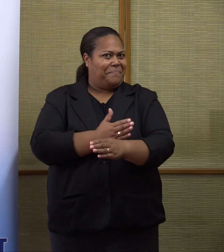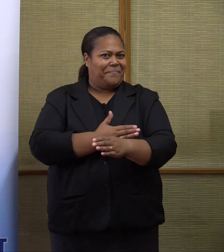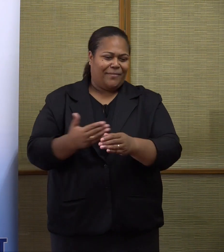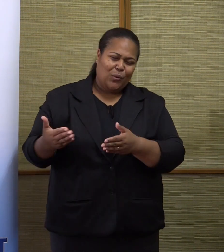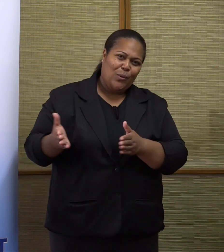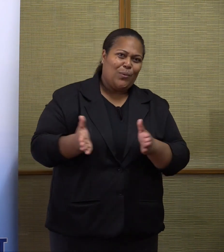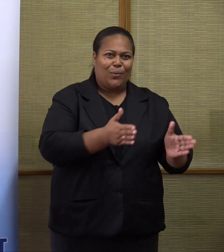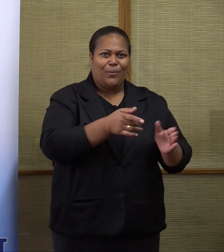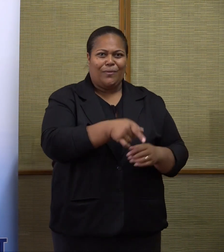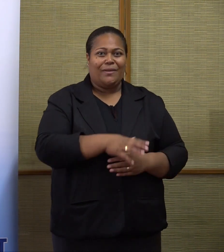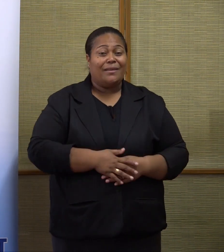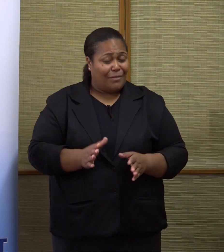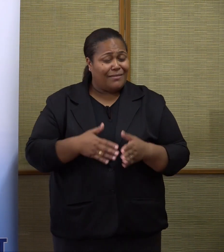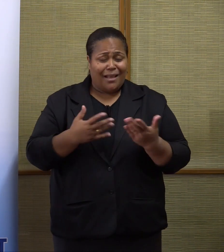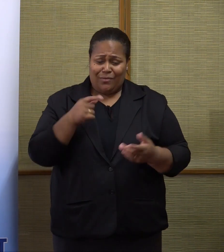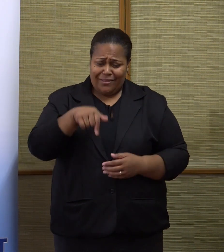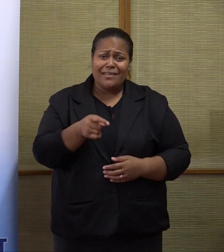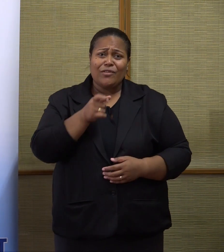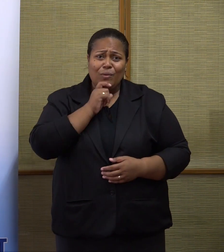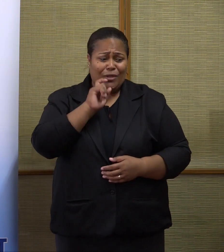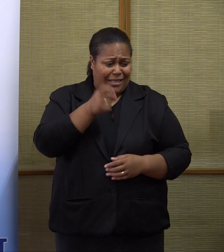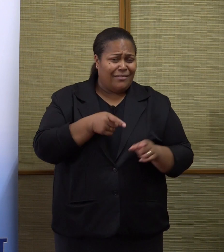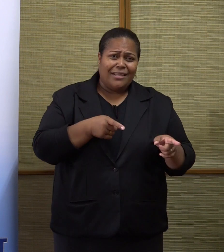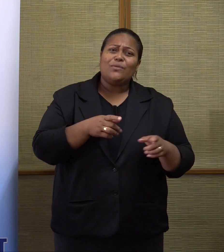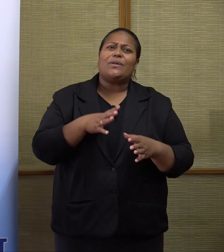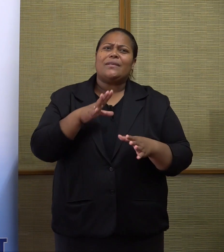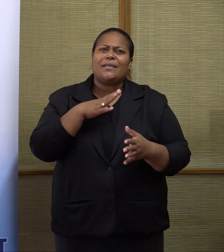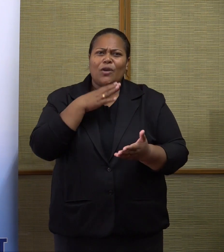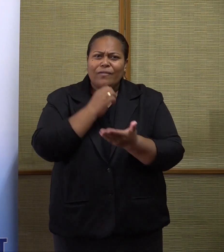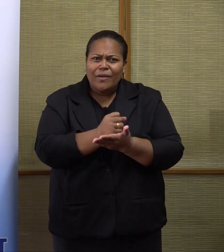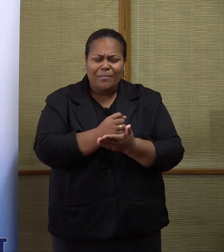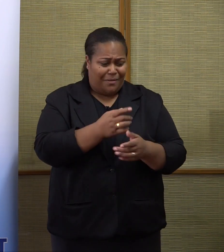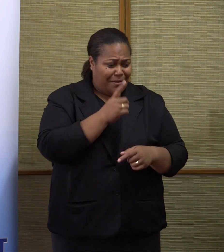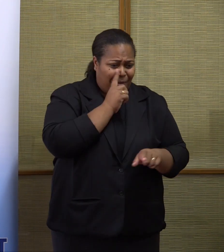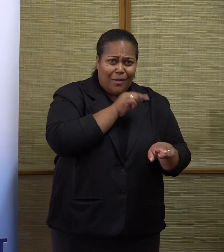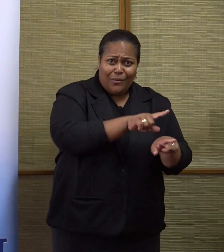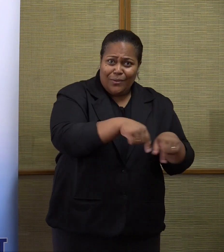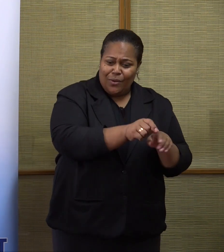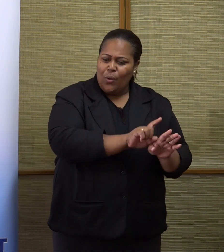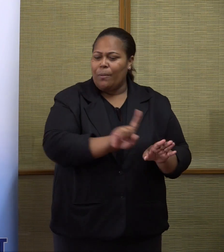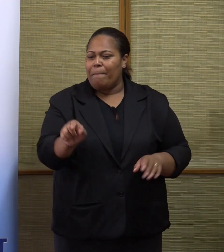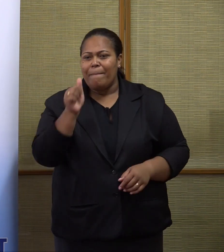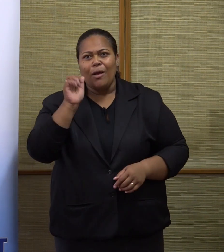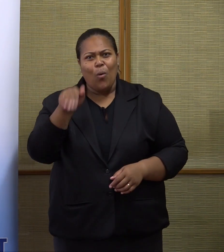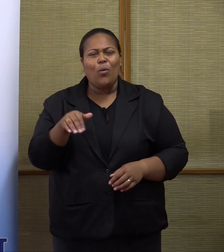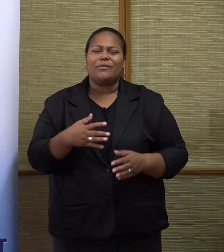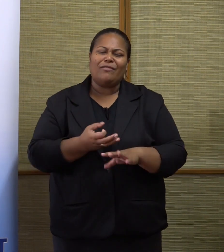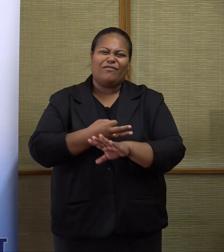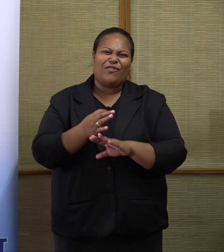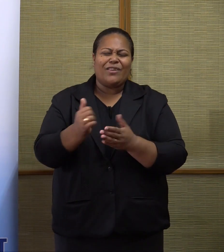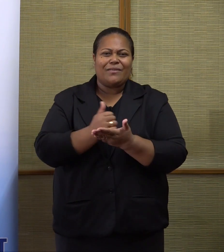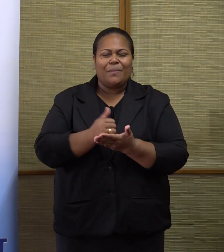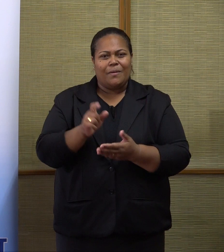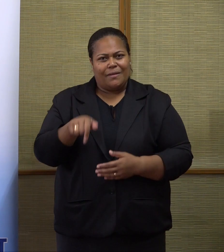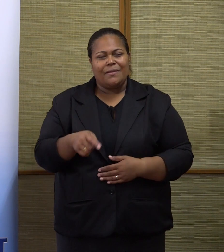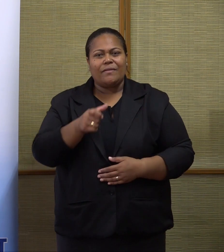down heavily by this afternoon once we have these evacuees returning home. So we'll have a fresh number for you by this